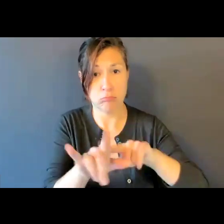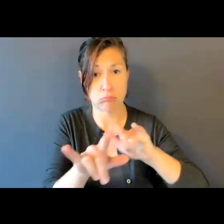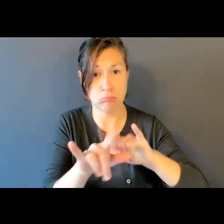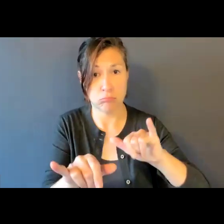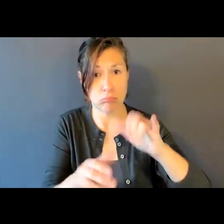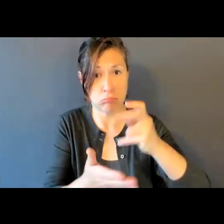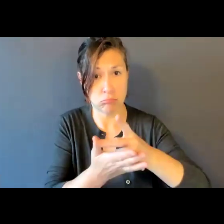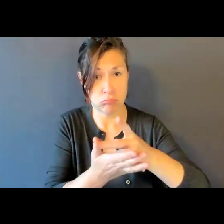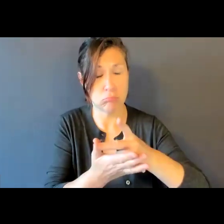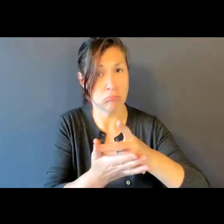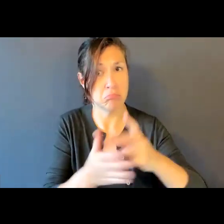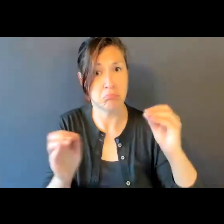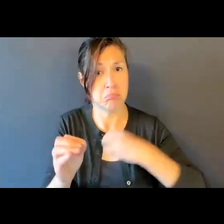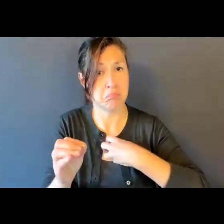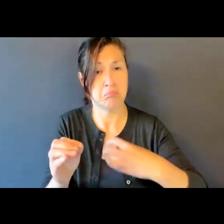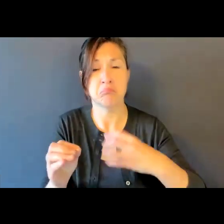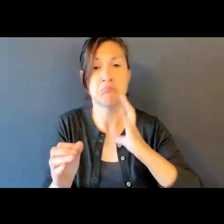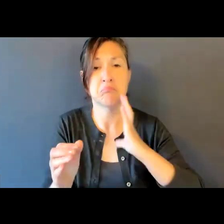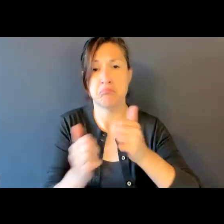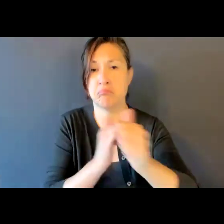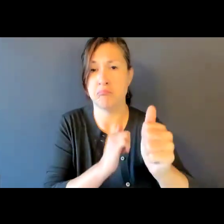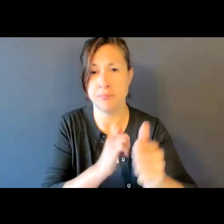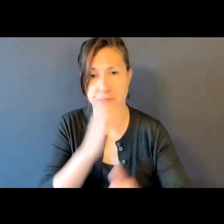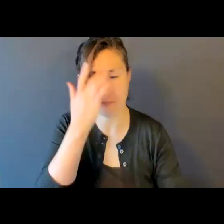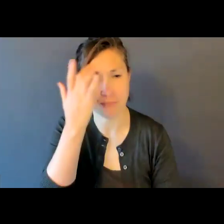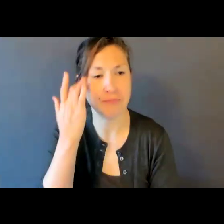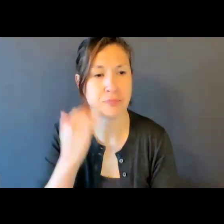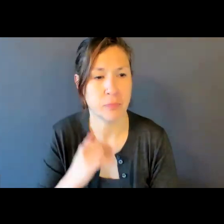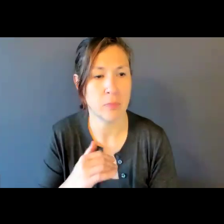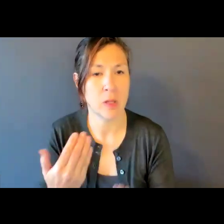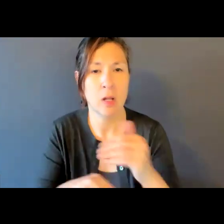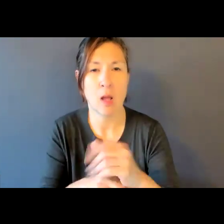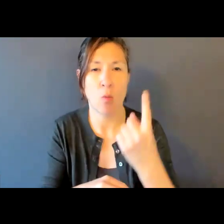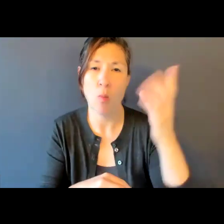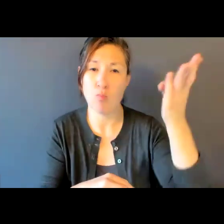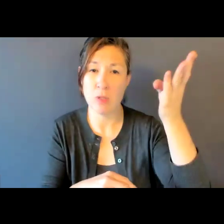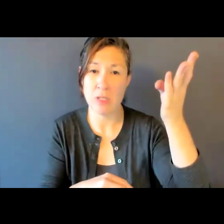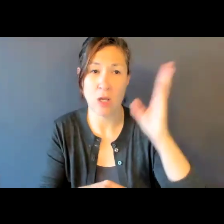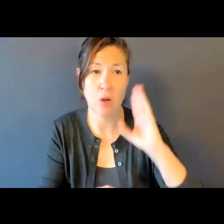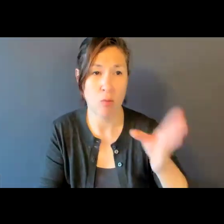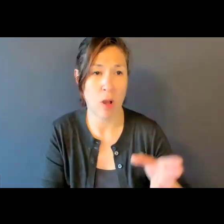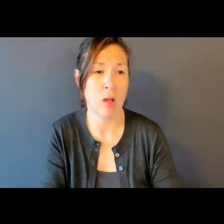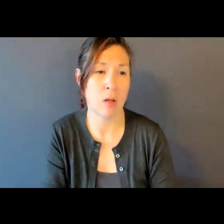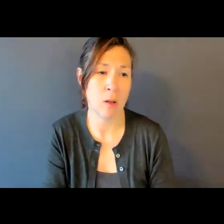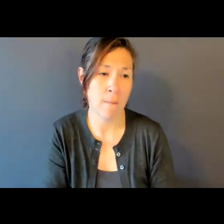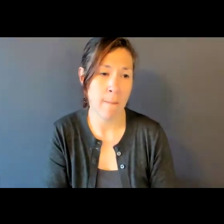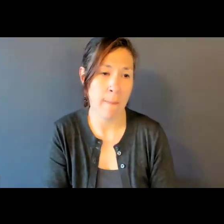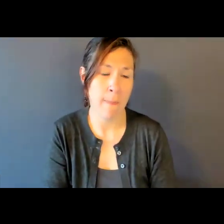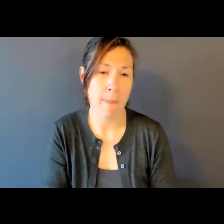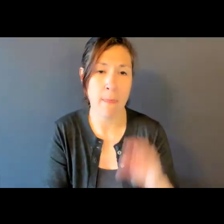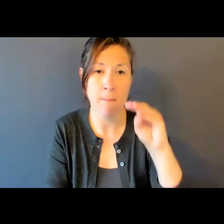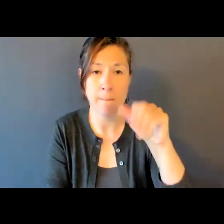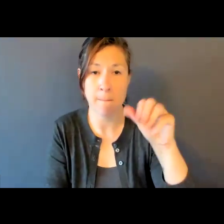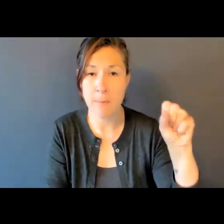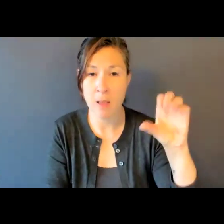consent? Hearing none, the grants are approved. Tonight, we have one presentation, which is a Mass Core